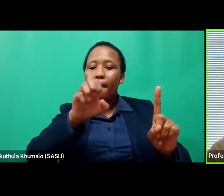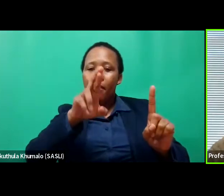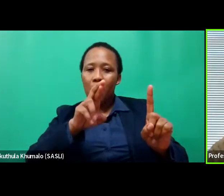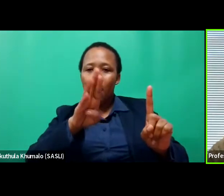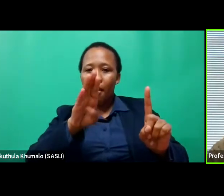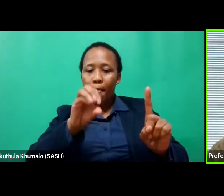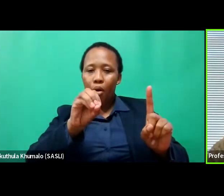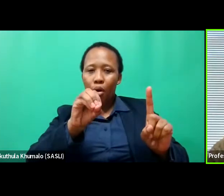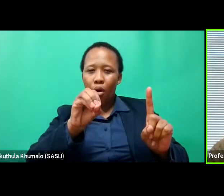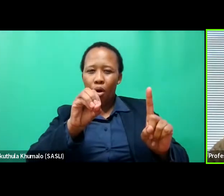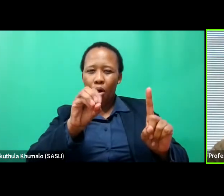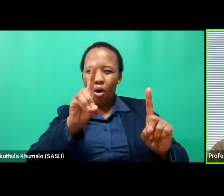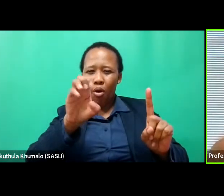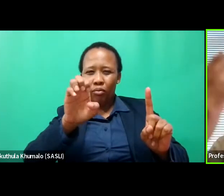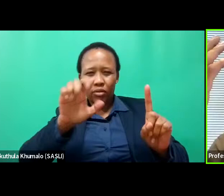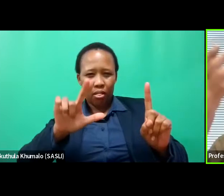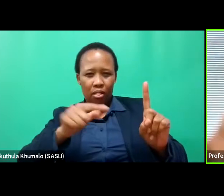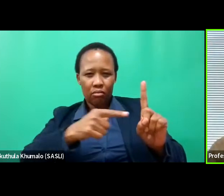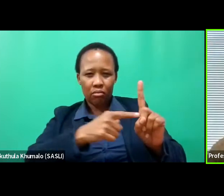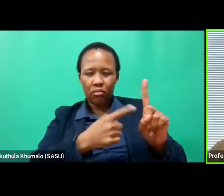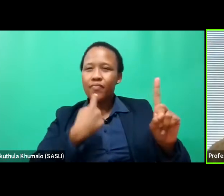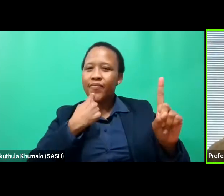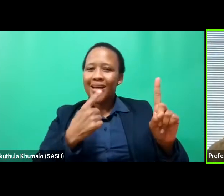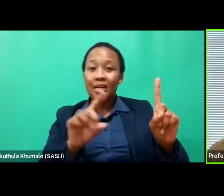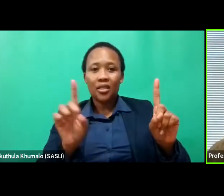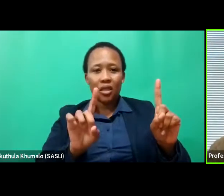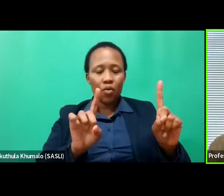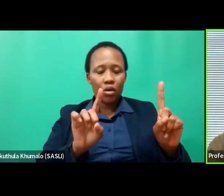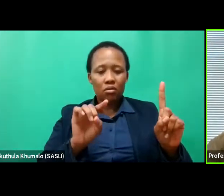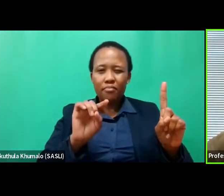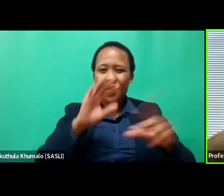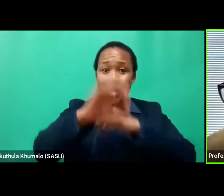what year was this? 100 years ago.